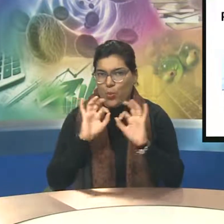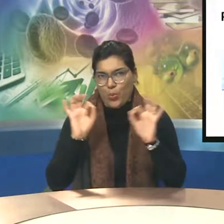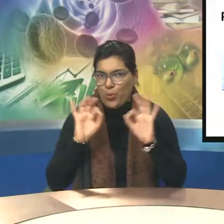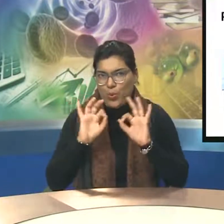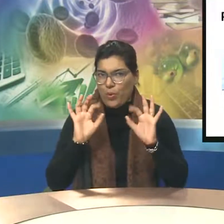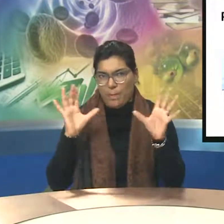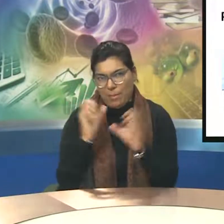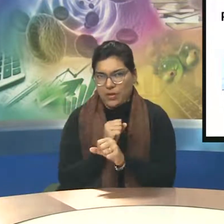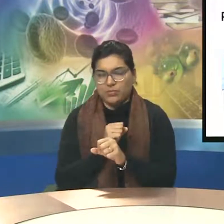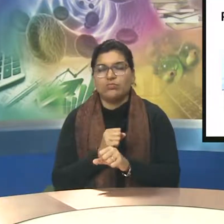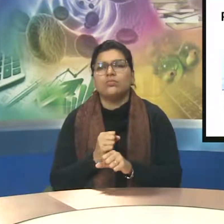Page number